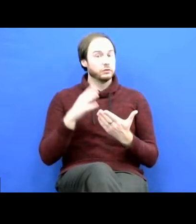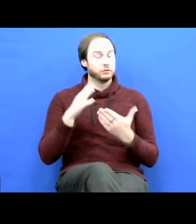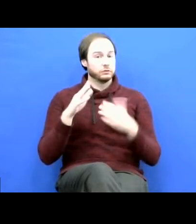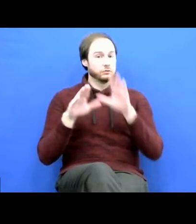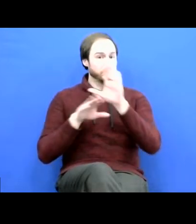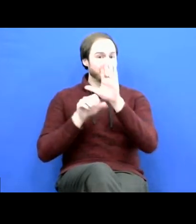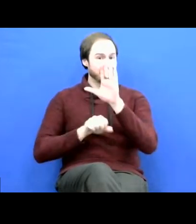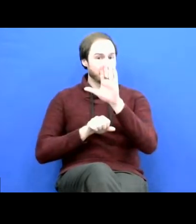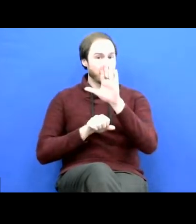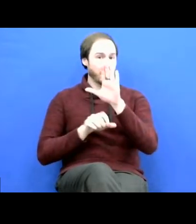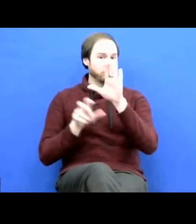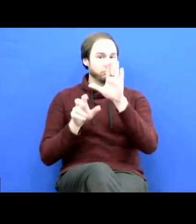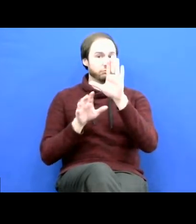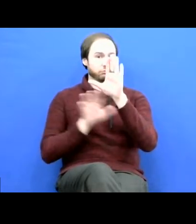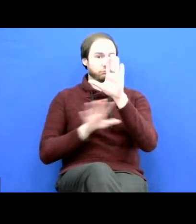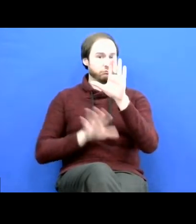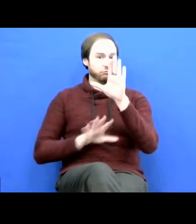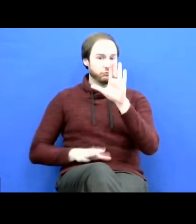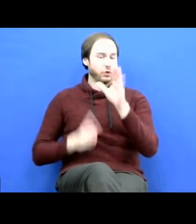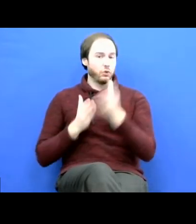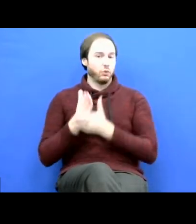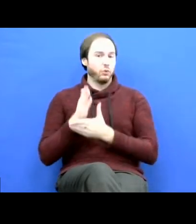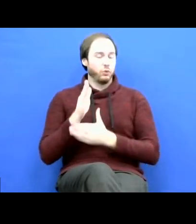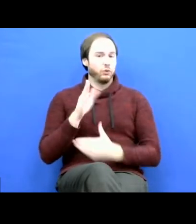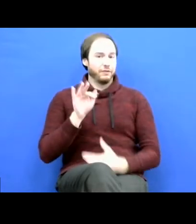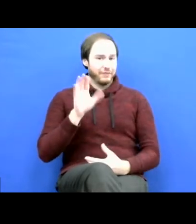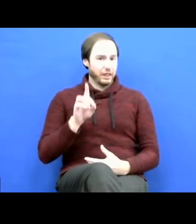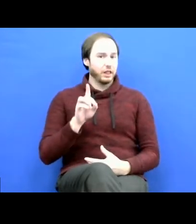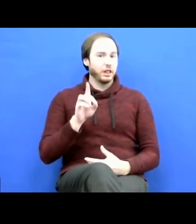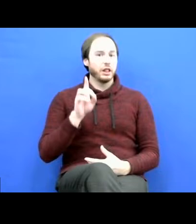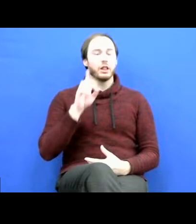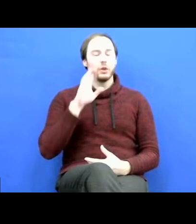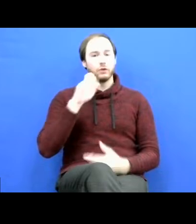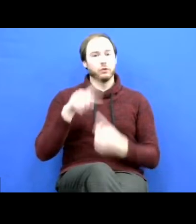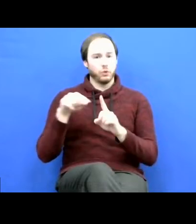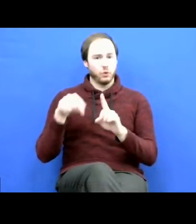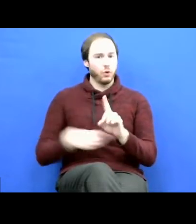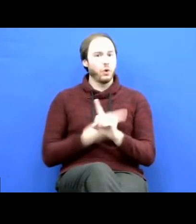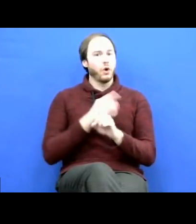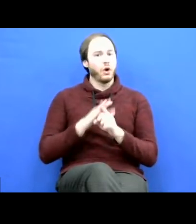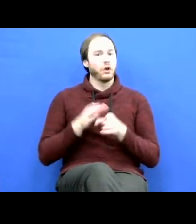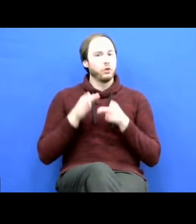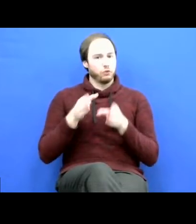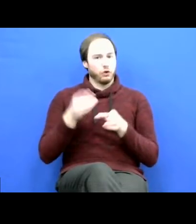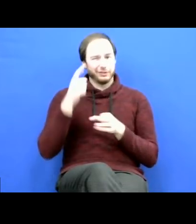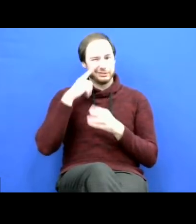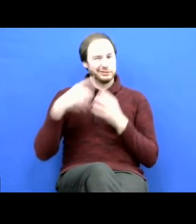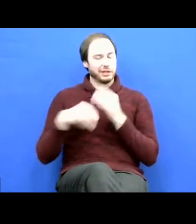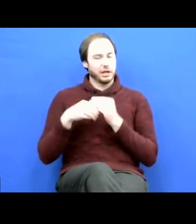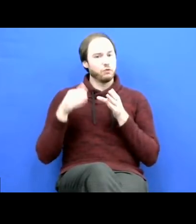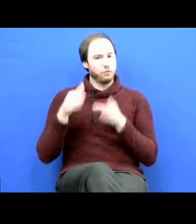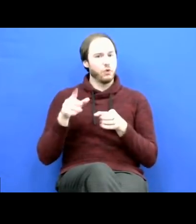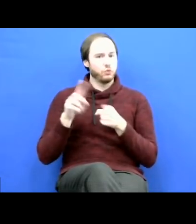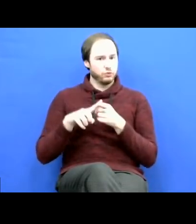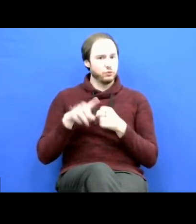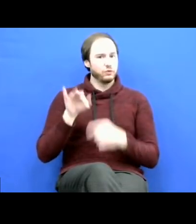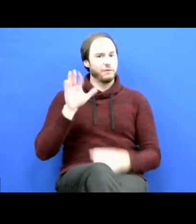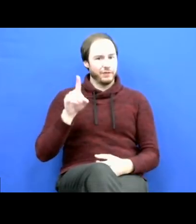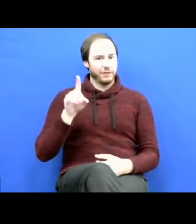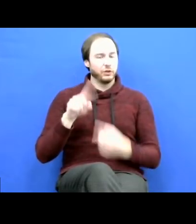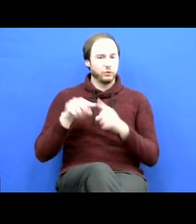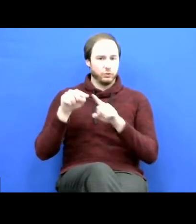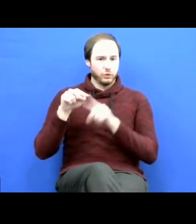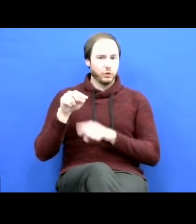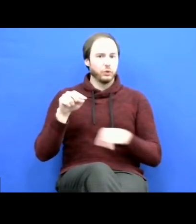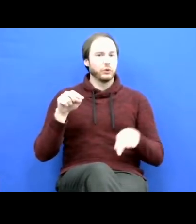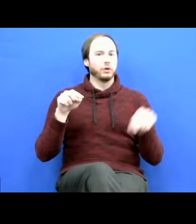works his way down through the fields. He wouldn't have to go out onto the road, which he just put a roadway in to a field and come back out and come